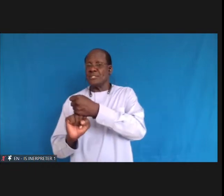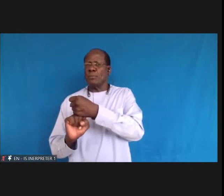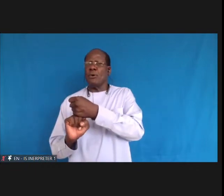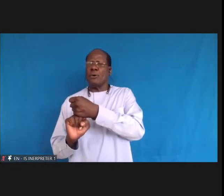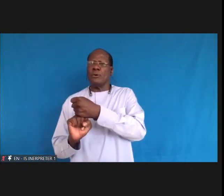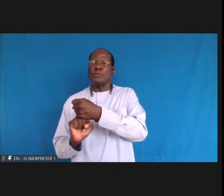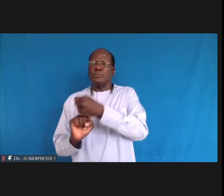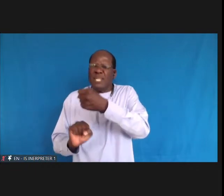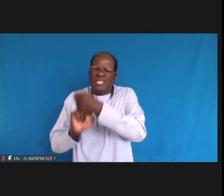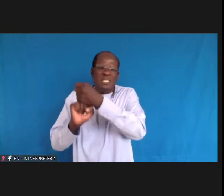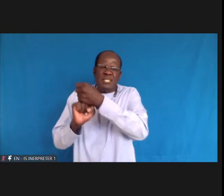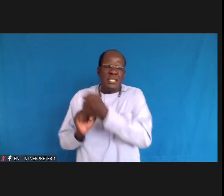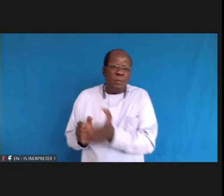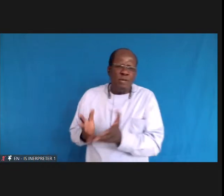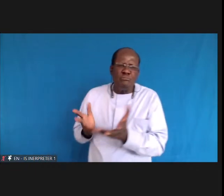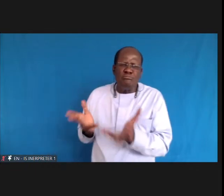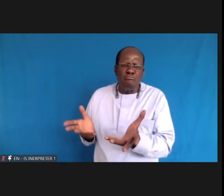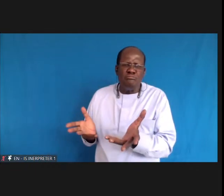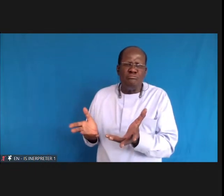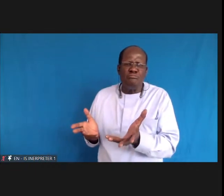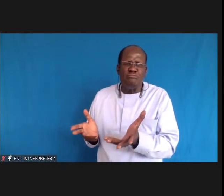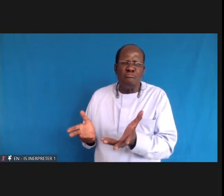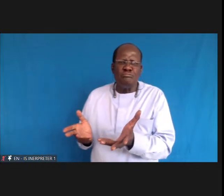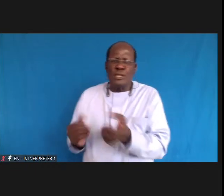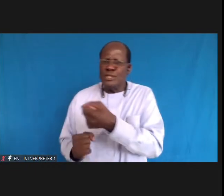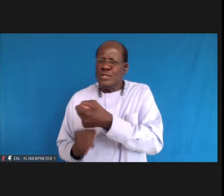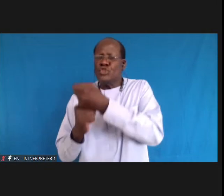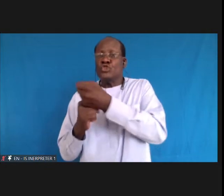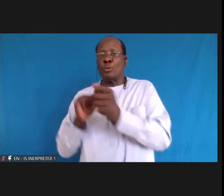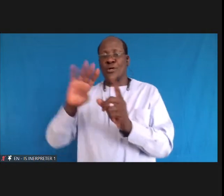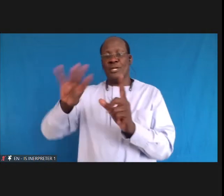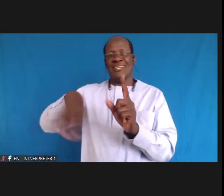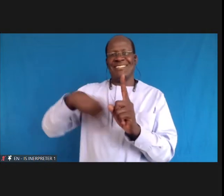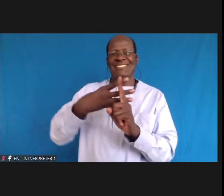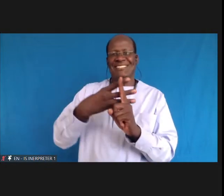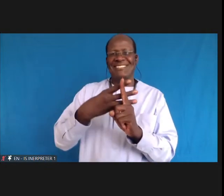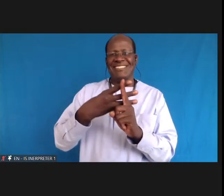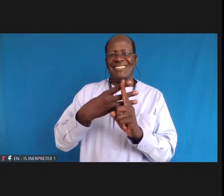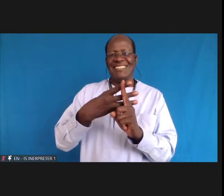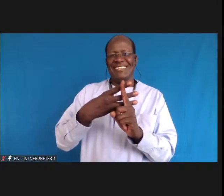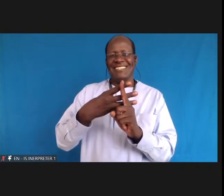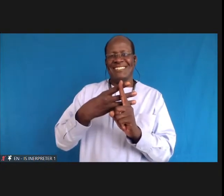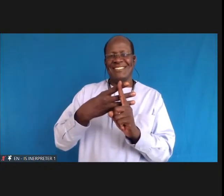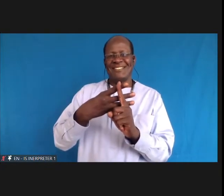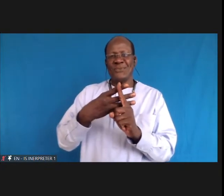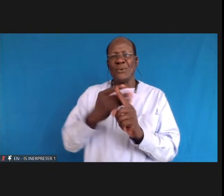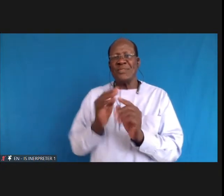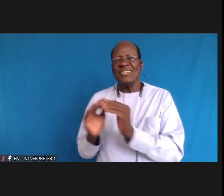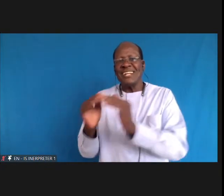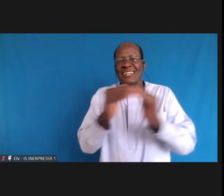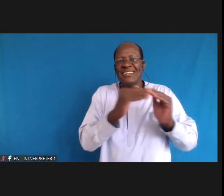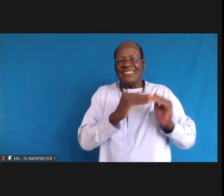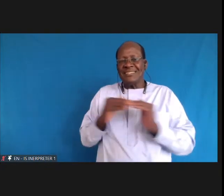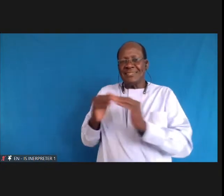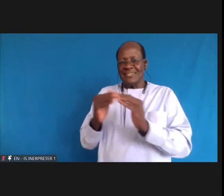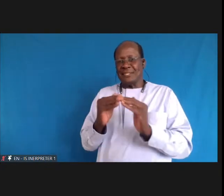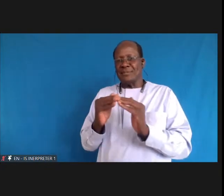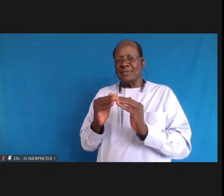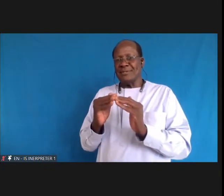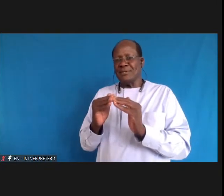the SDG General Organization, as well as support of the UN